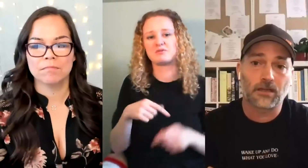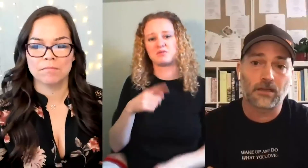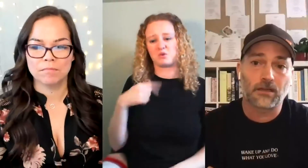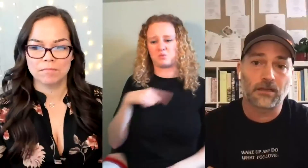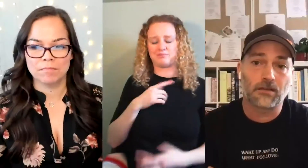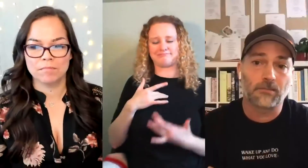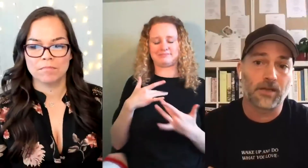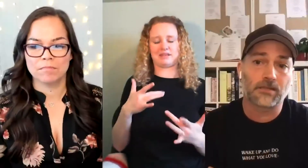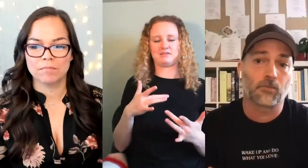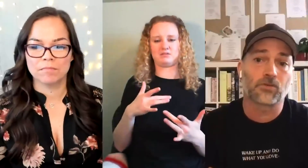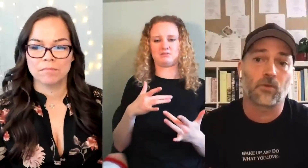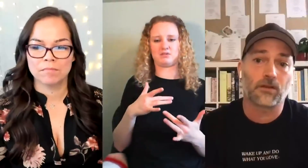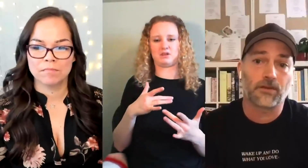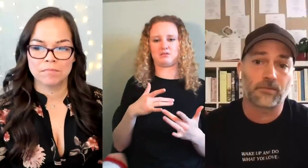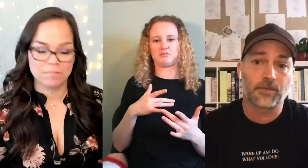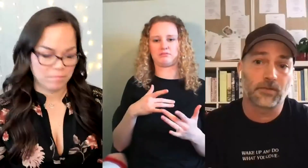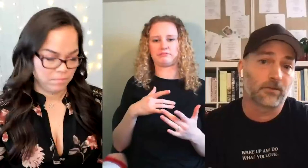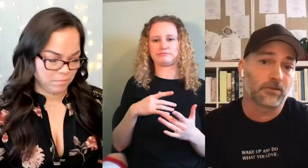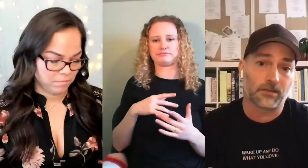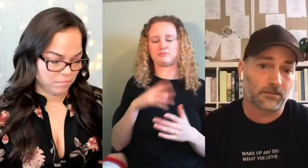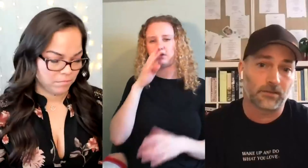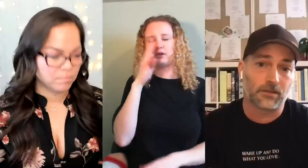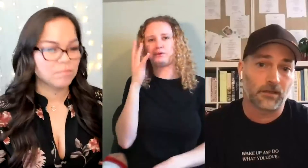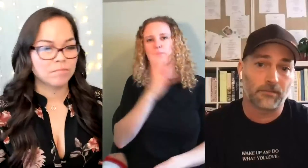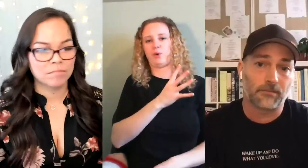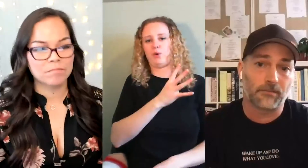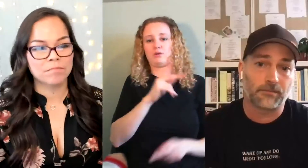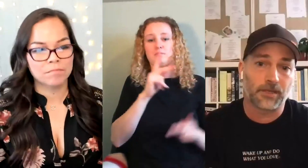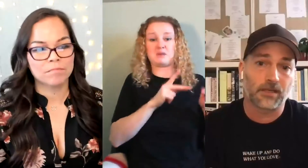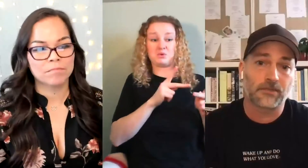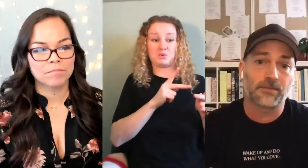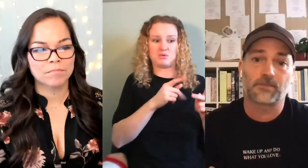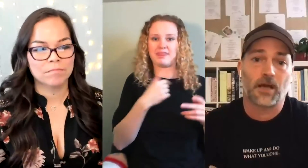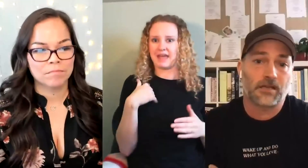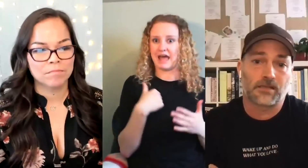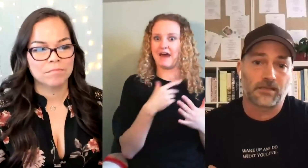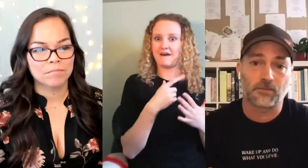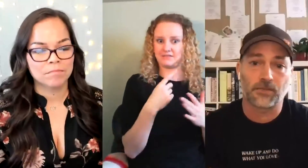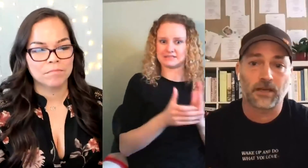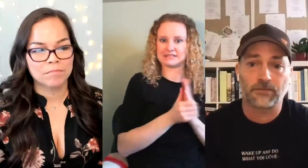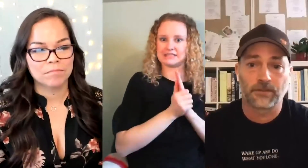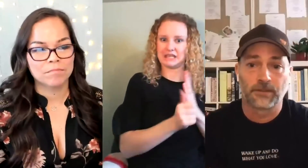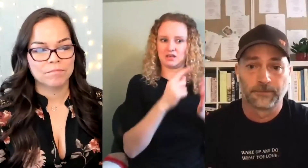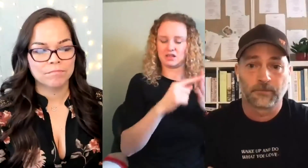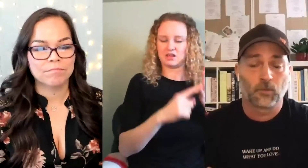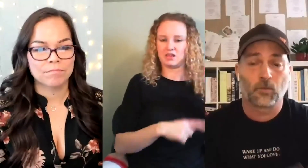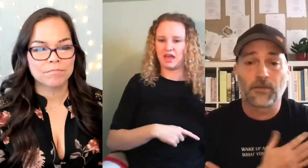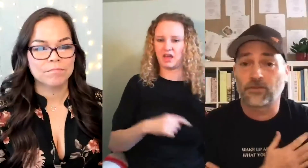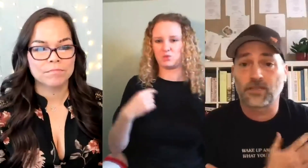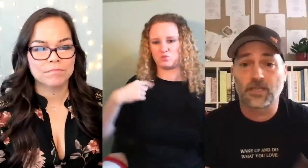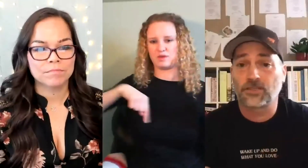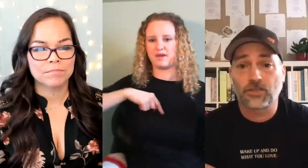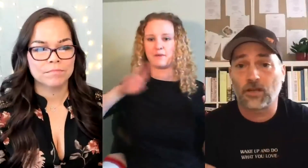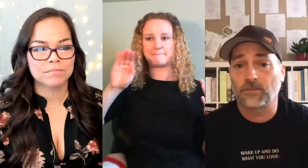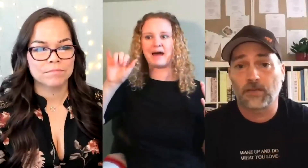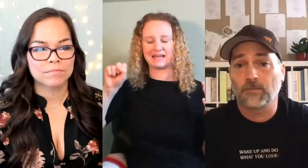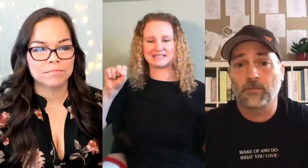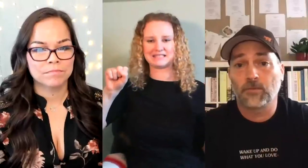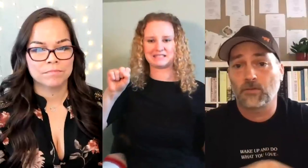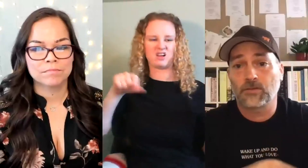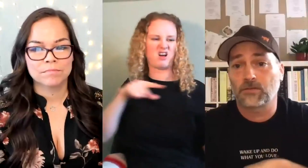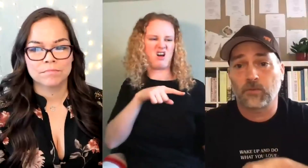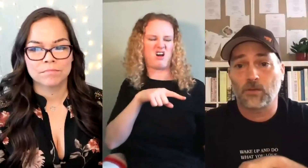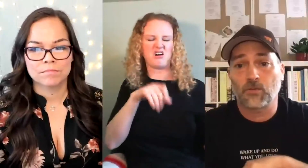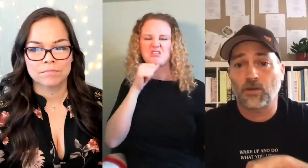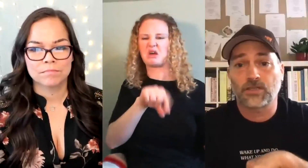the best, most qualified people out there because of these biases that we have. One of my first kitchen jobs, I